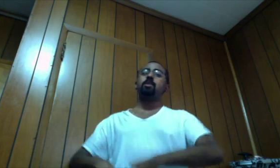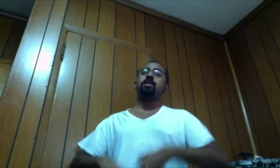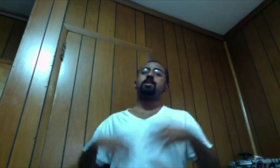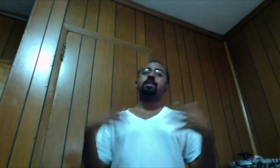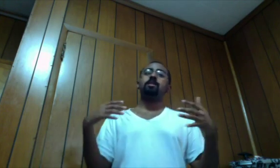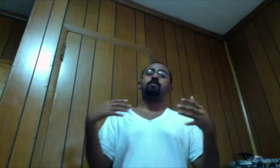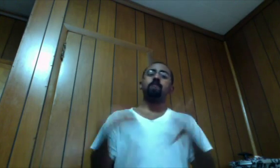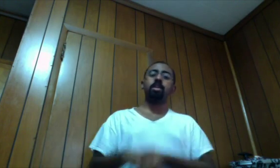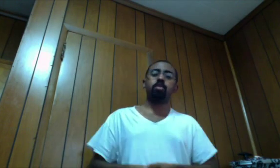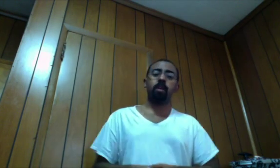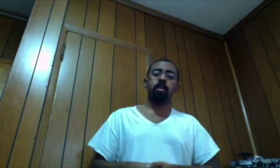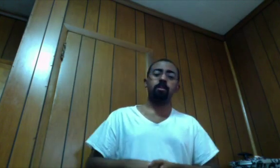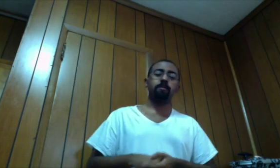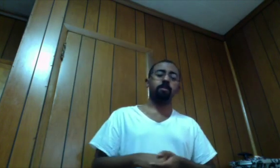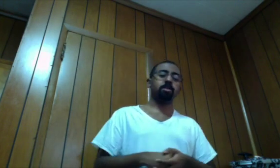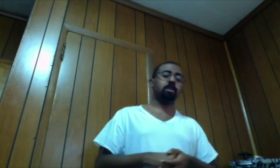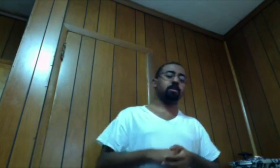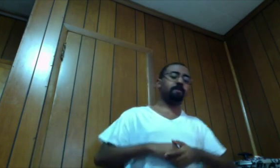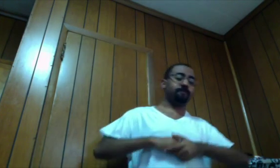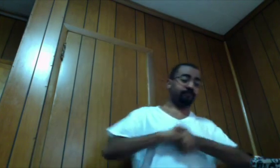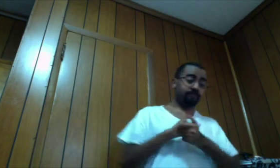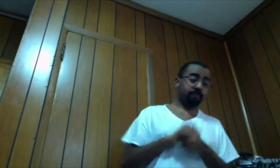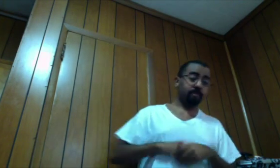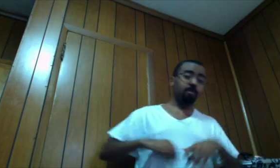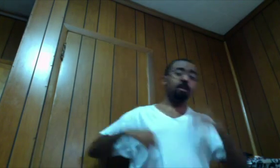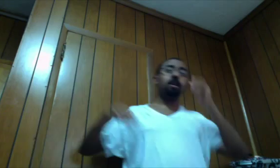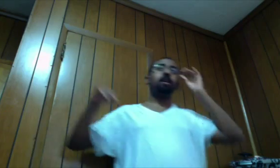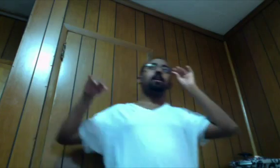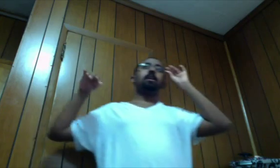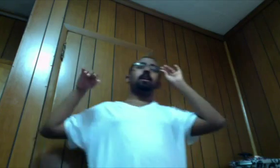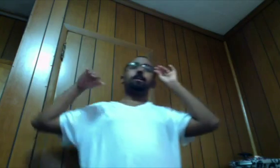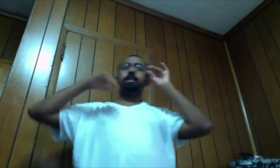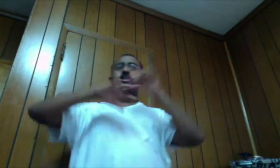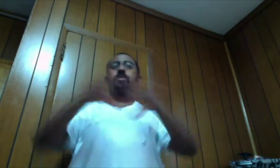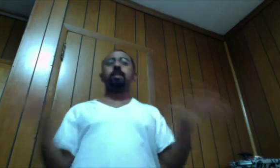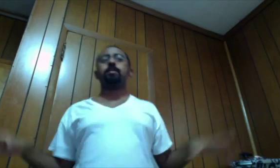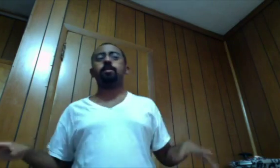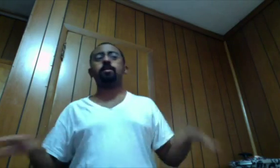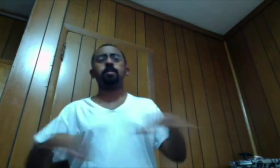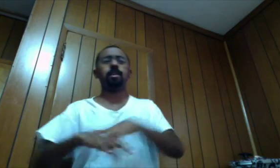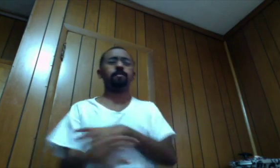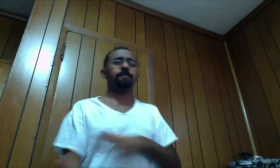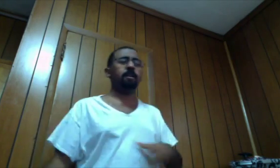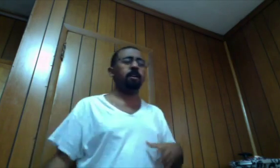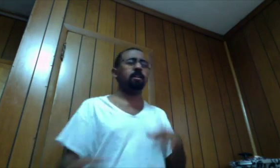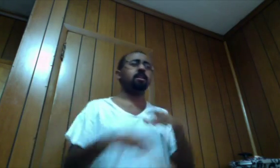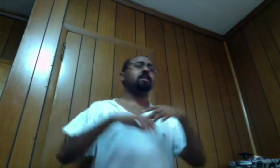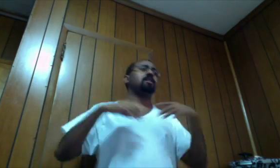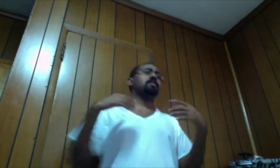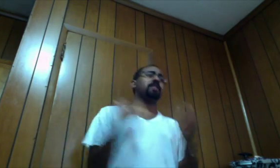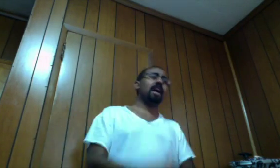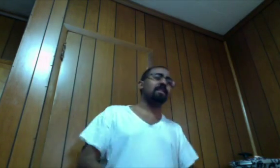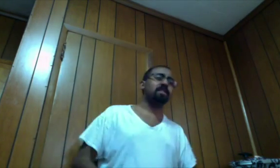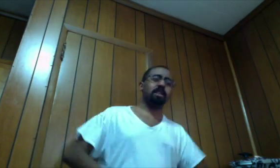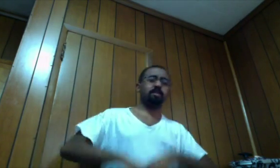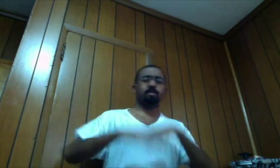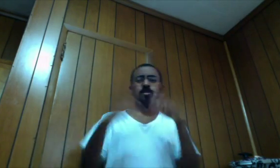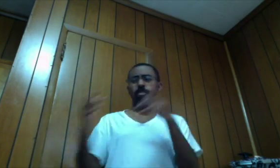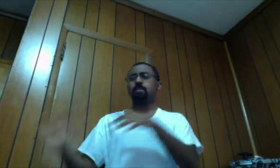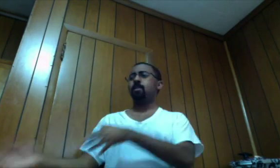was in the red trailer for the show. It looks like late fall. Her dad is there. Her dog